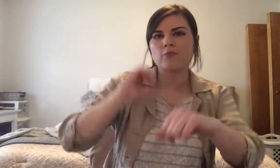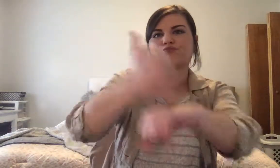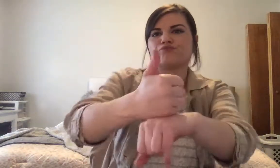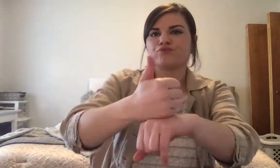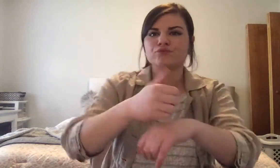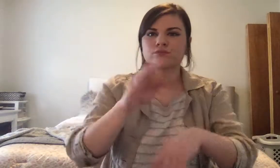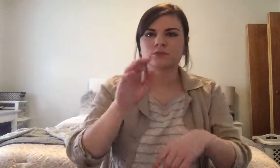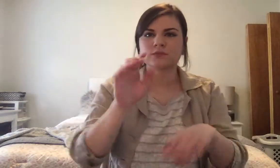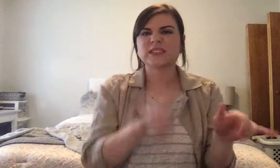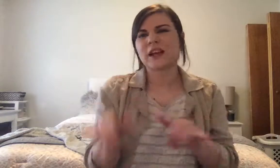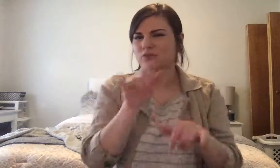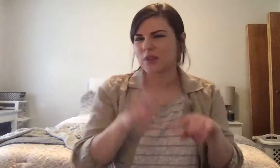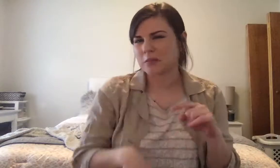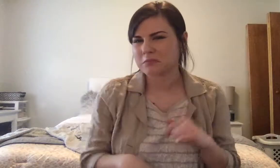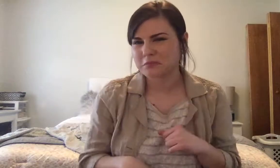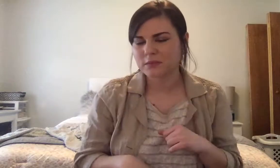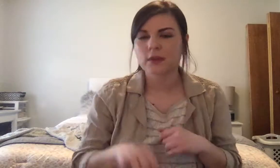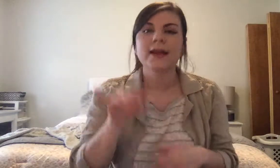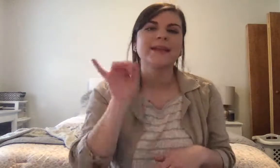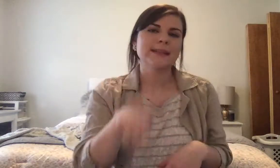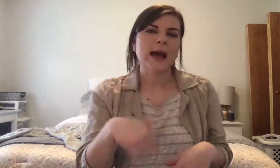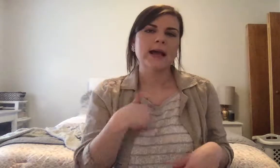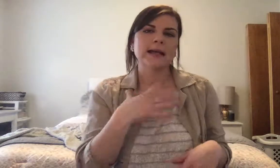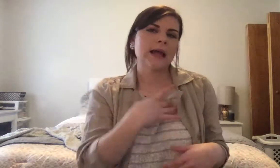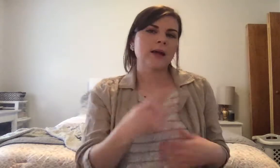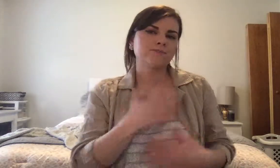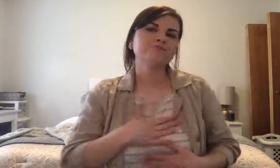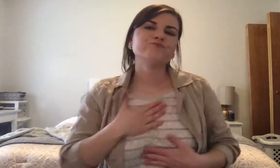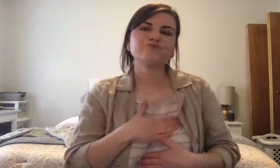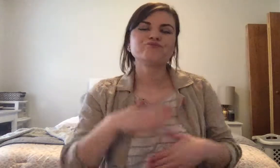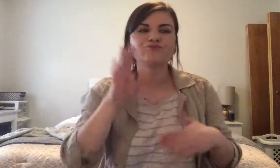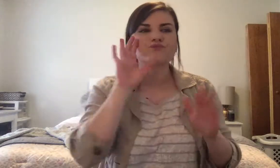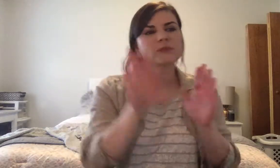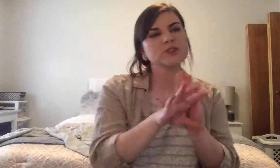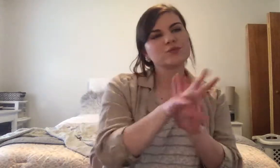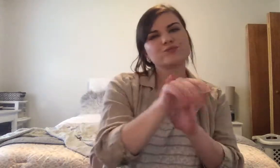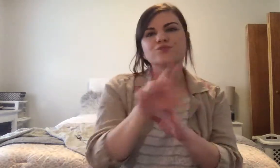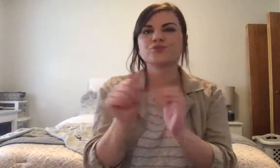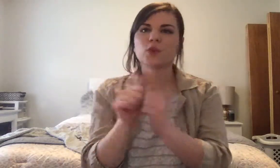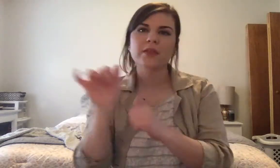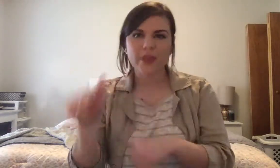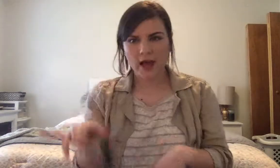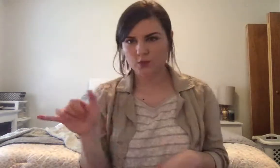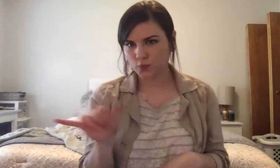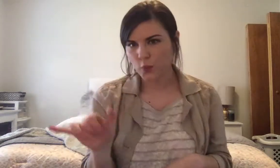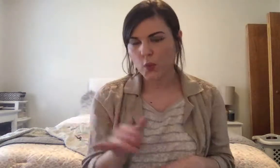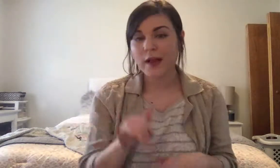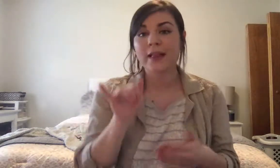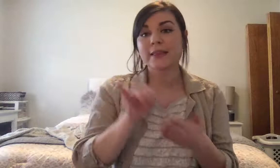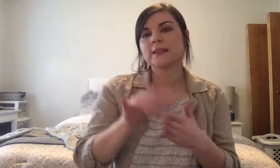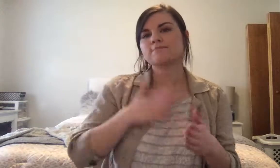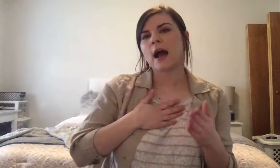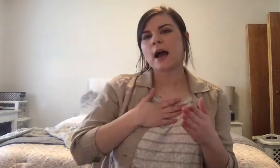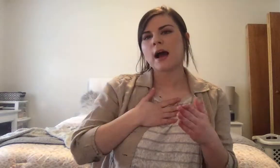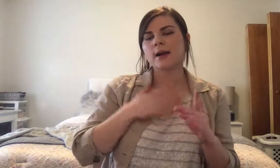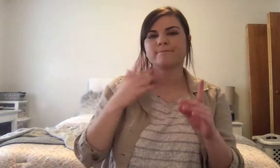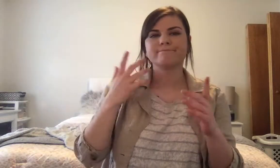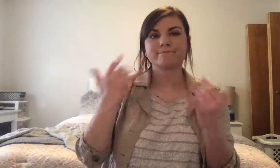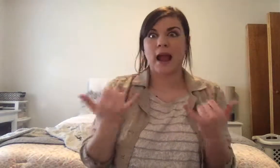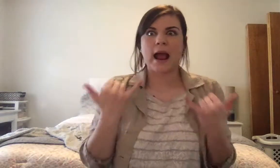to go with my photography. Those are the kind of things I'm trying to tackle right now in my life, and the things